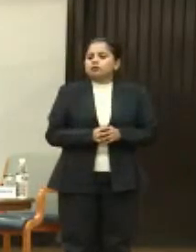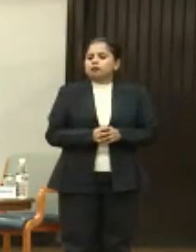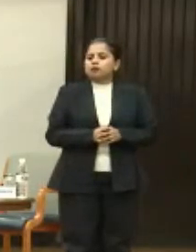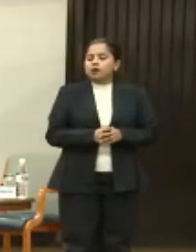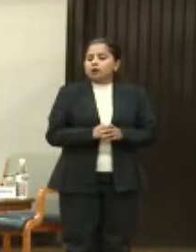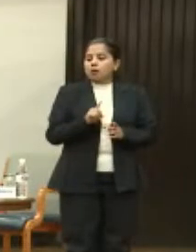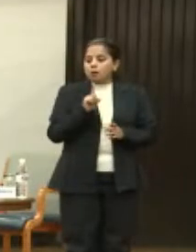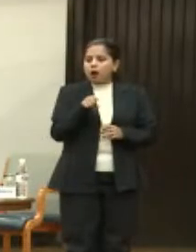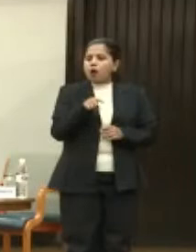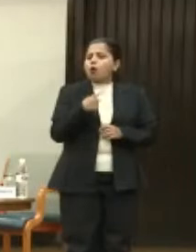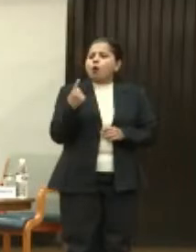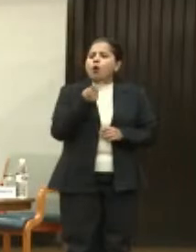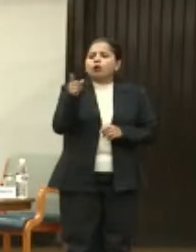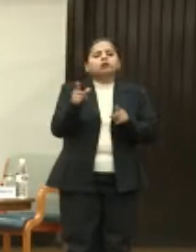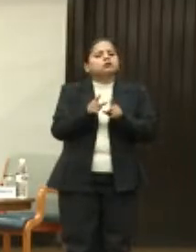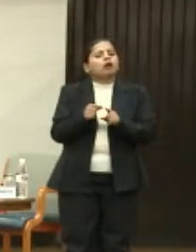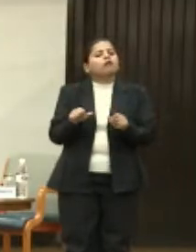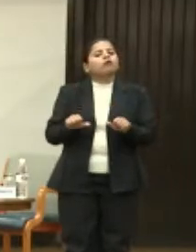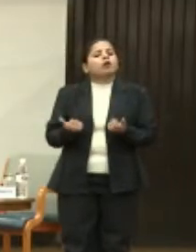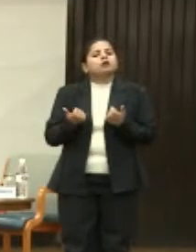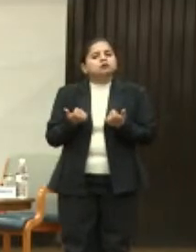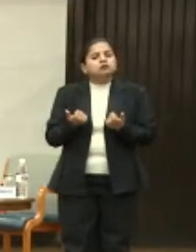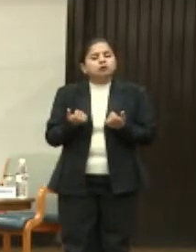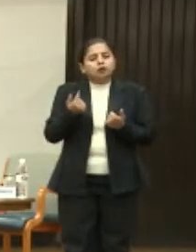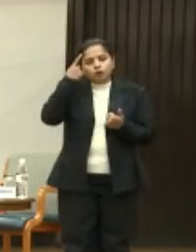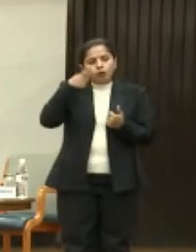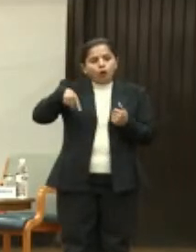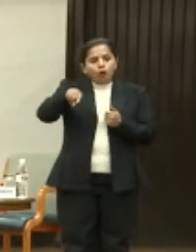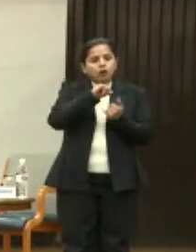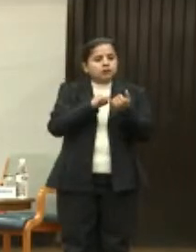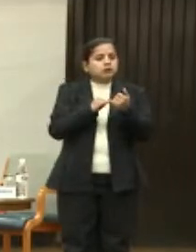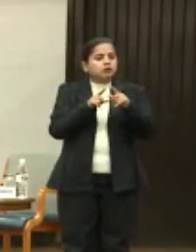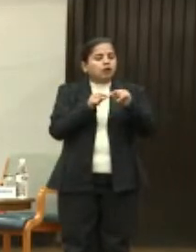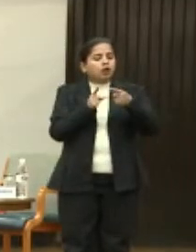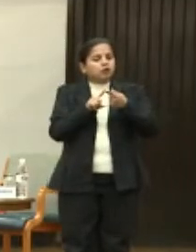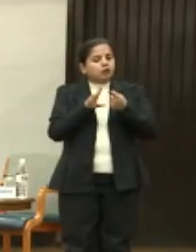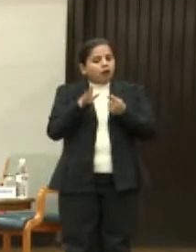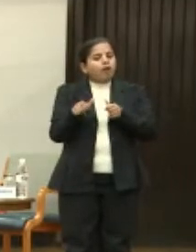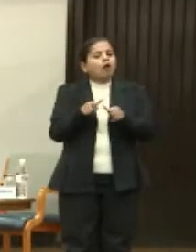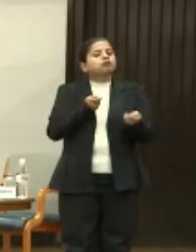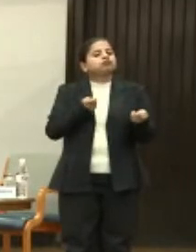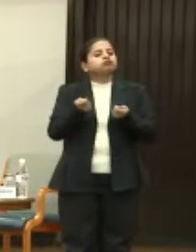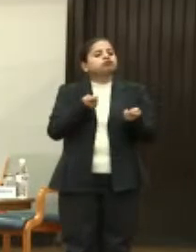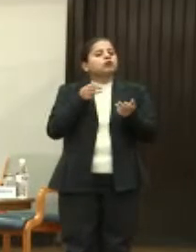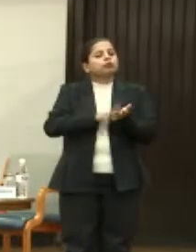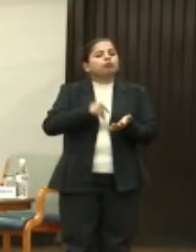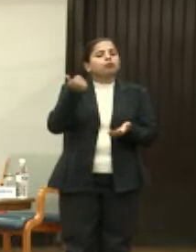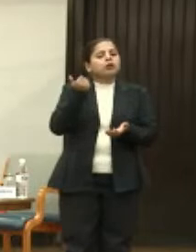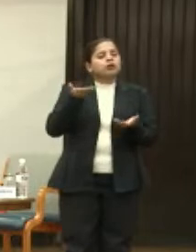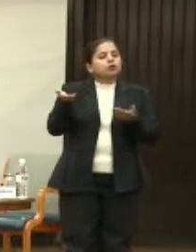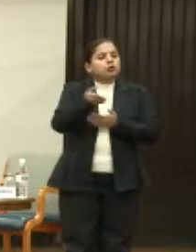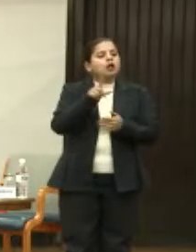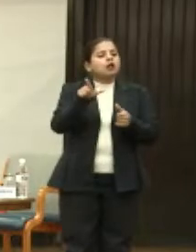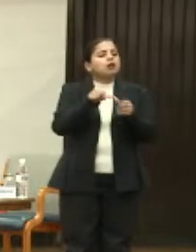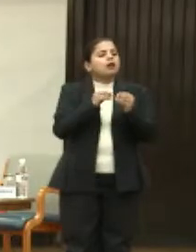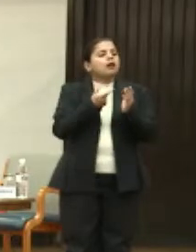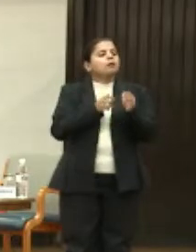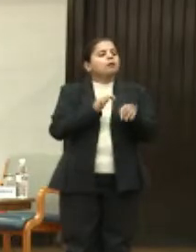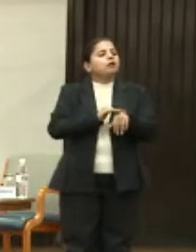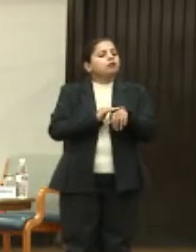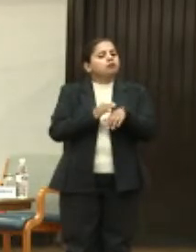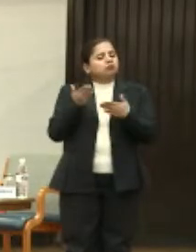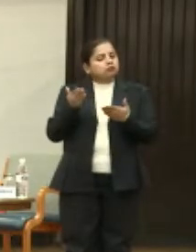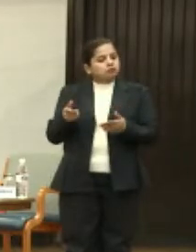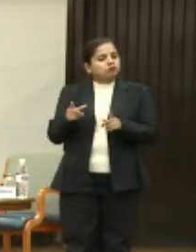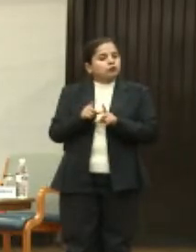But it's only done it for statutes that are administered by the Ministry of Labor.